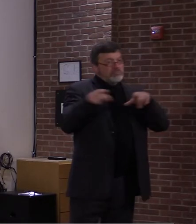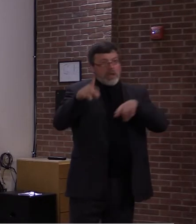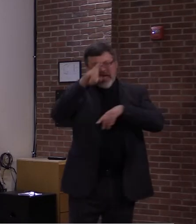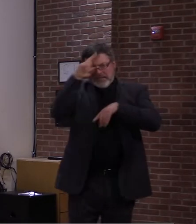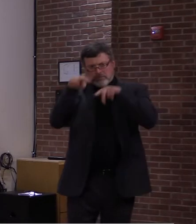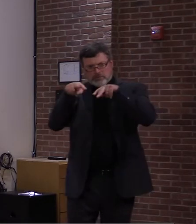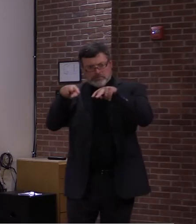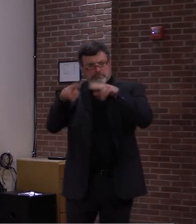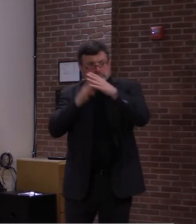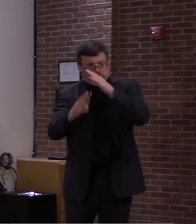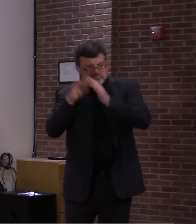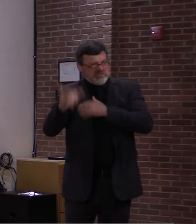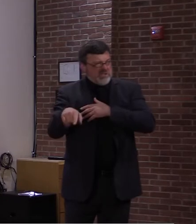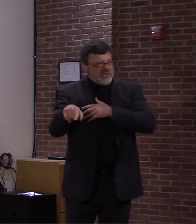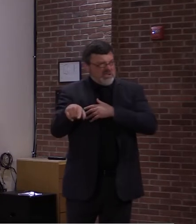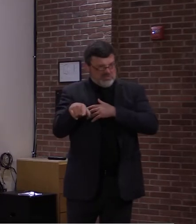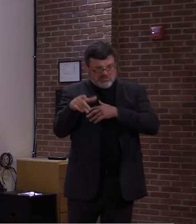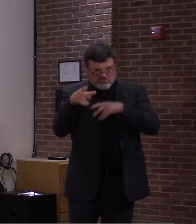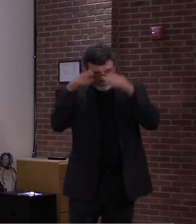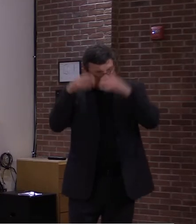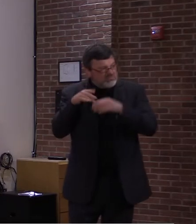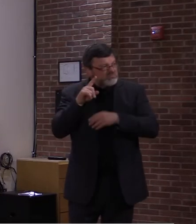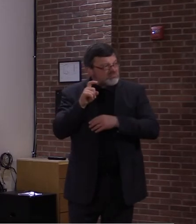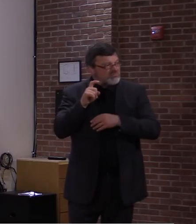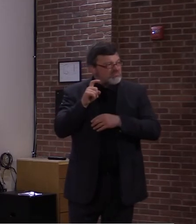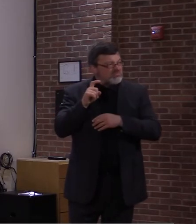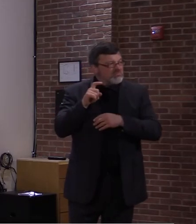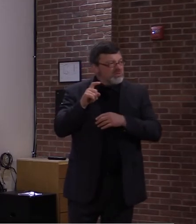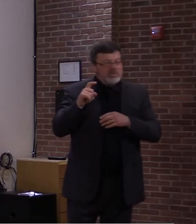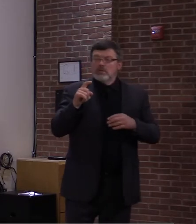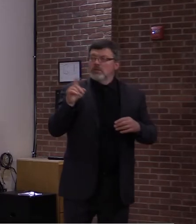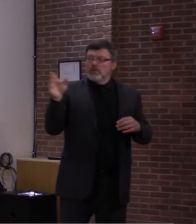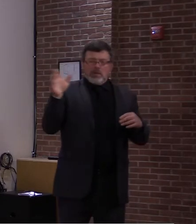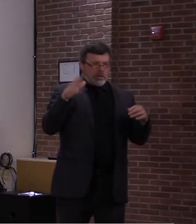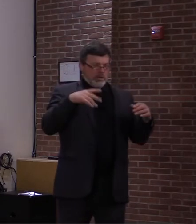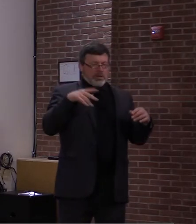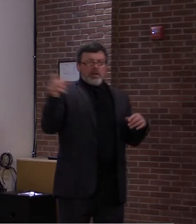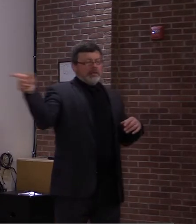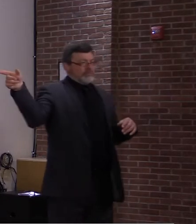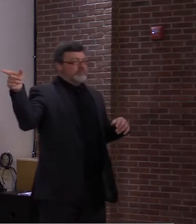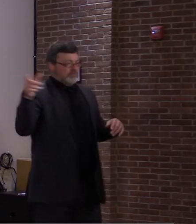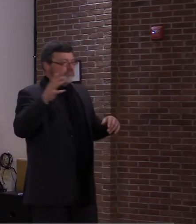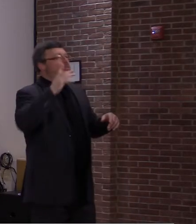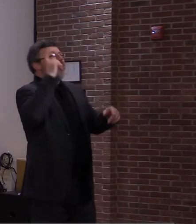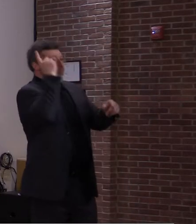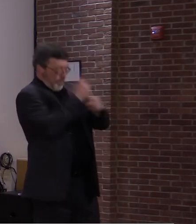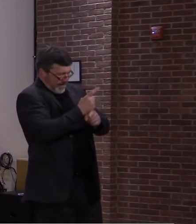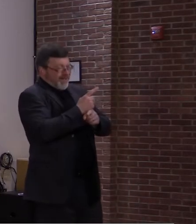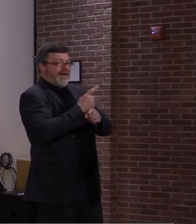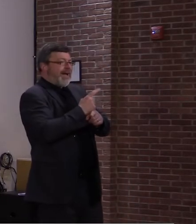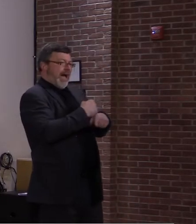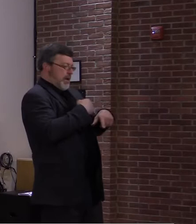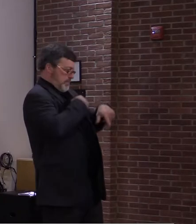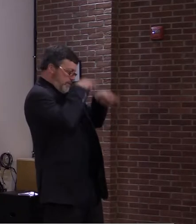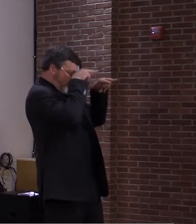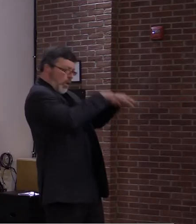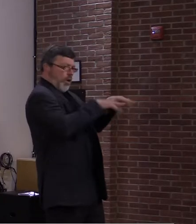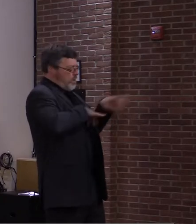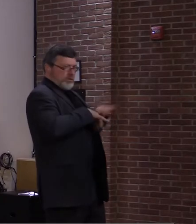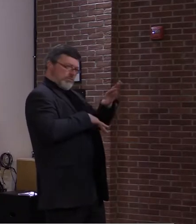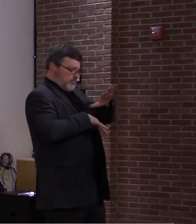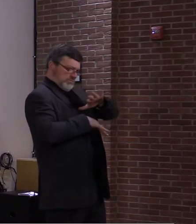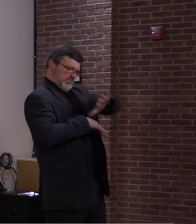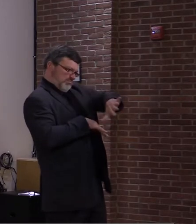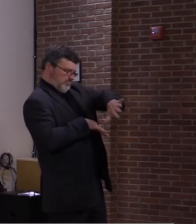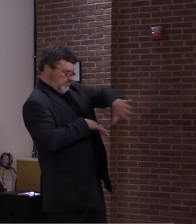sure. And I, you know, I don't want to provide optimism that's unwarranted, but looking at numbers